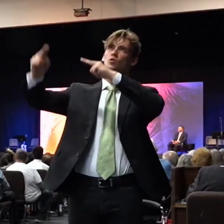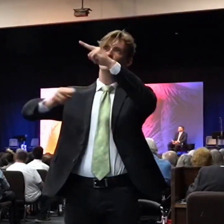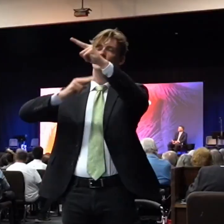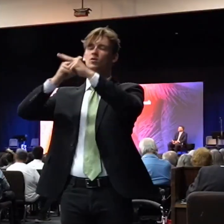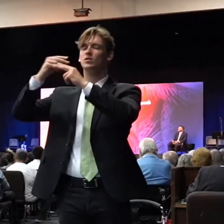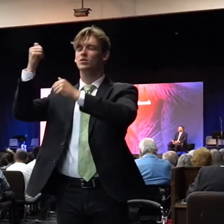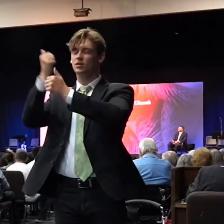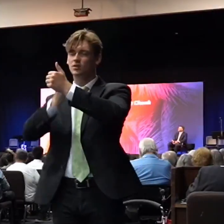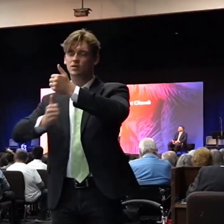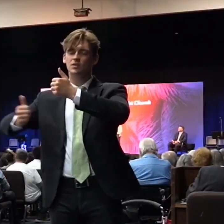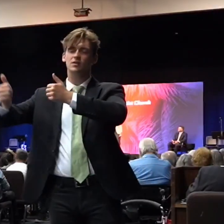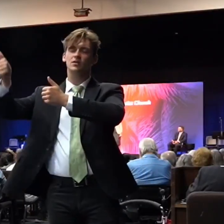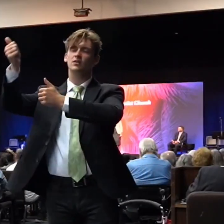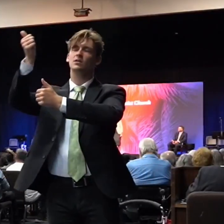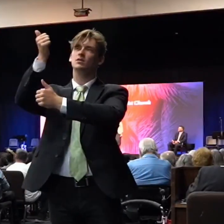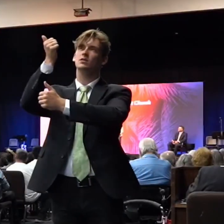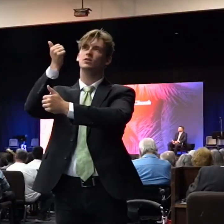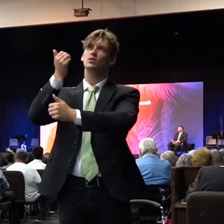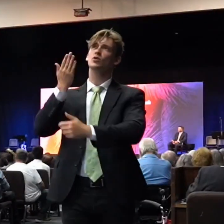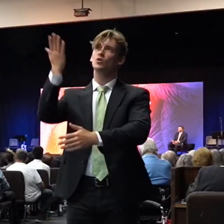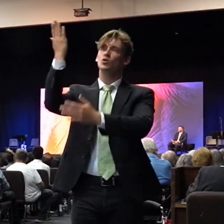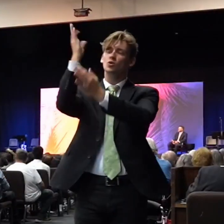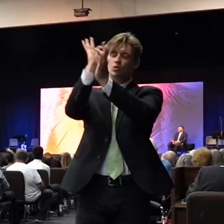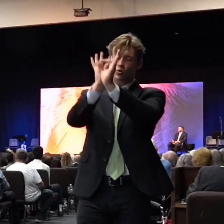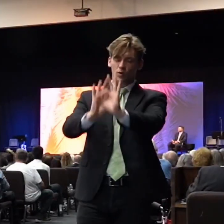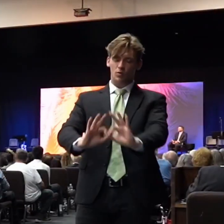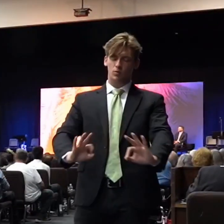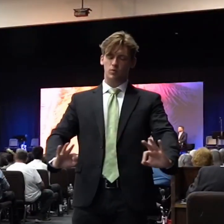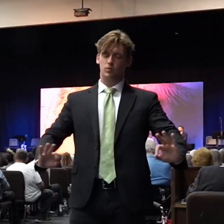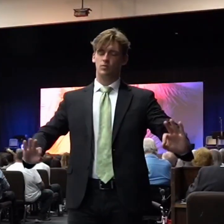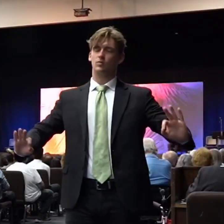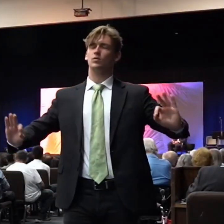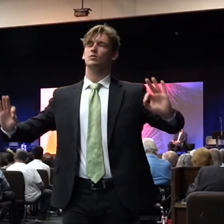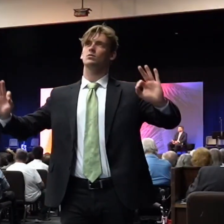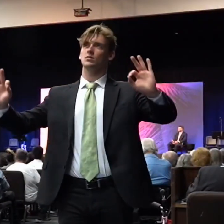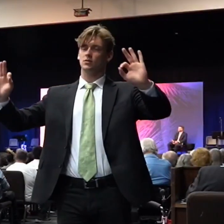names. You're worthy of it